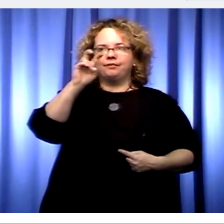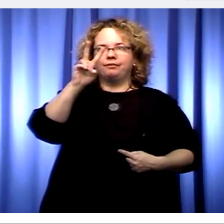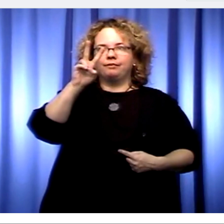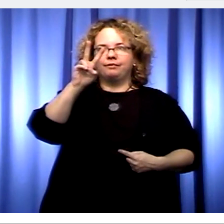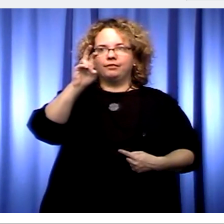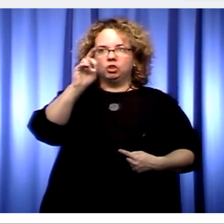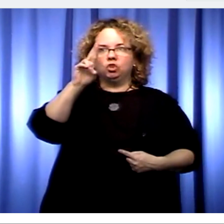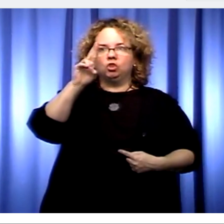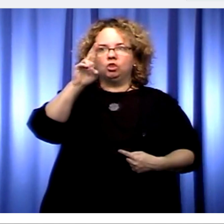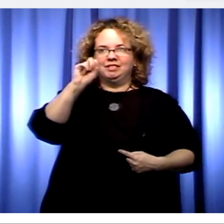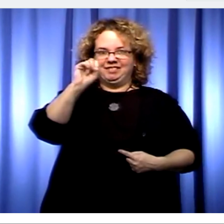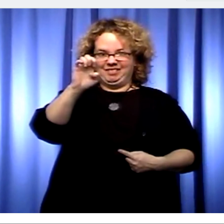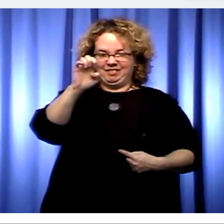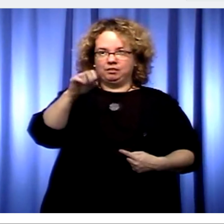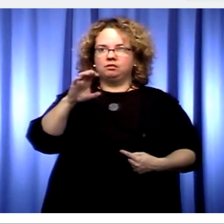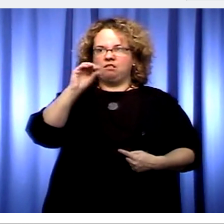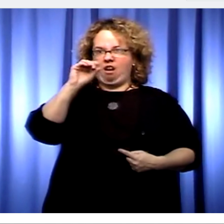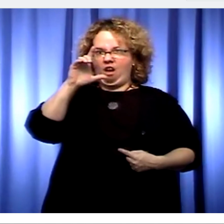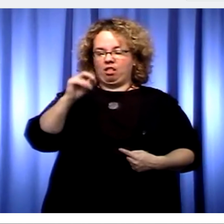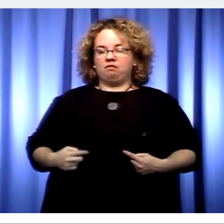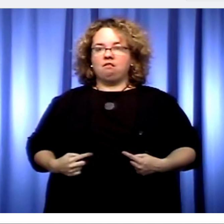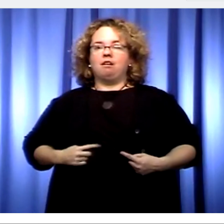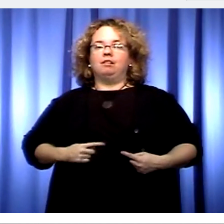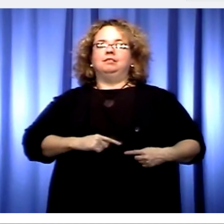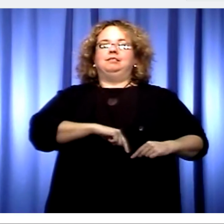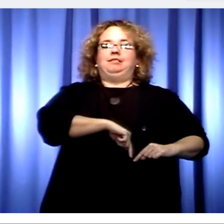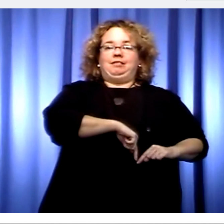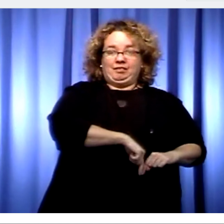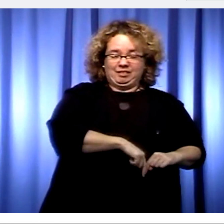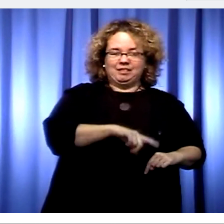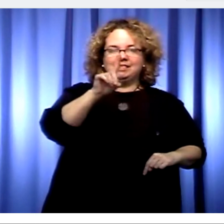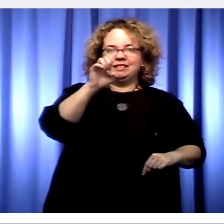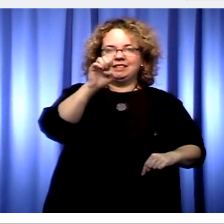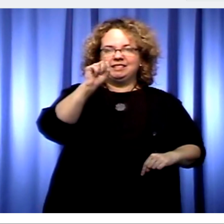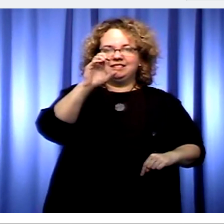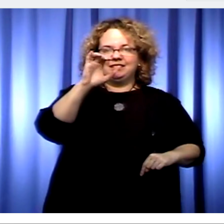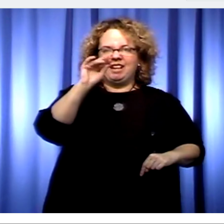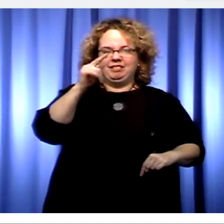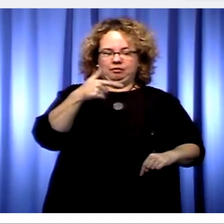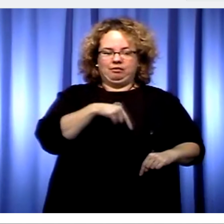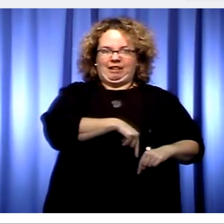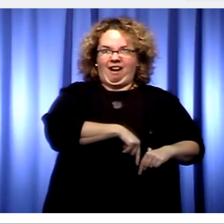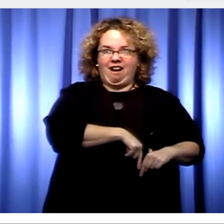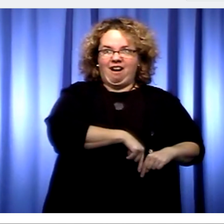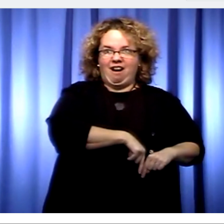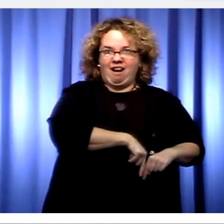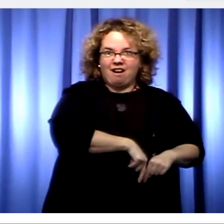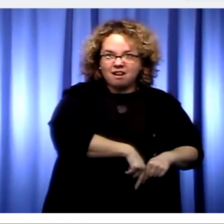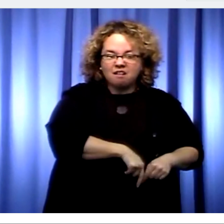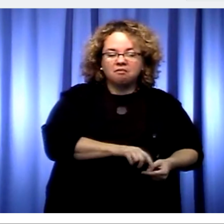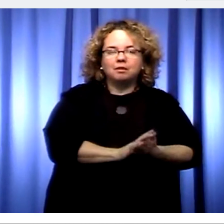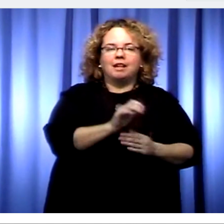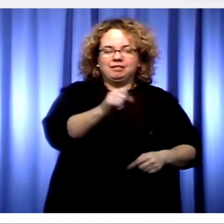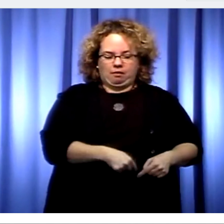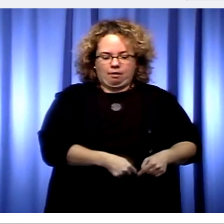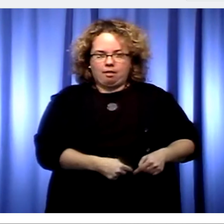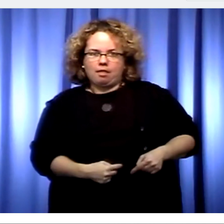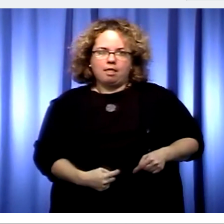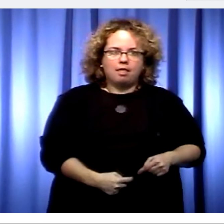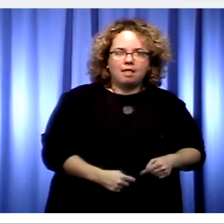then it goes across the middle of your body, and then it goes down the descending portion of